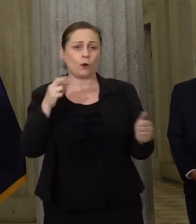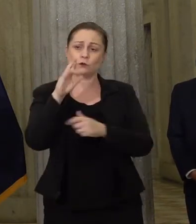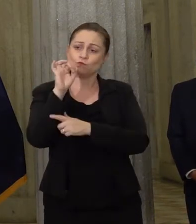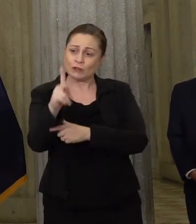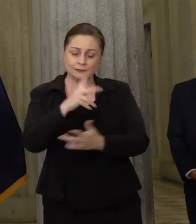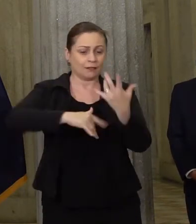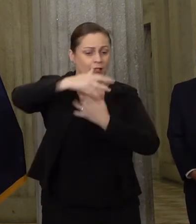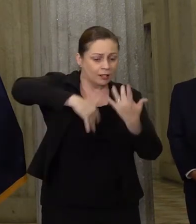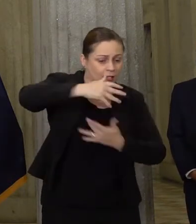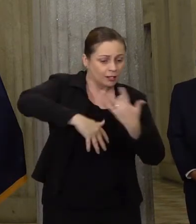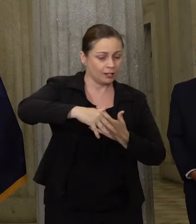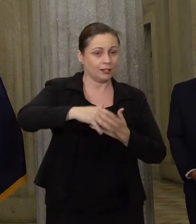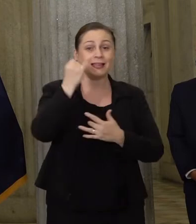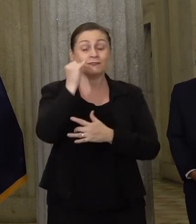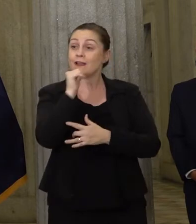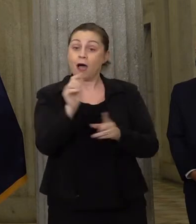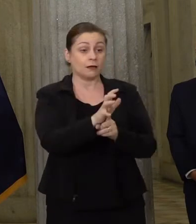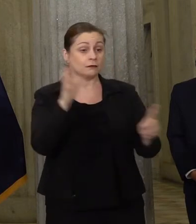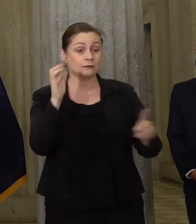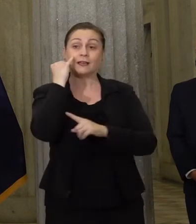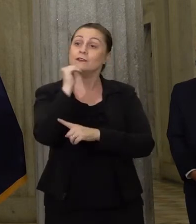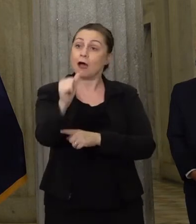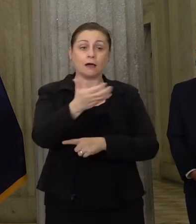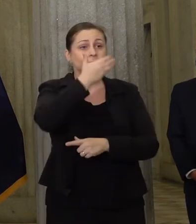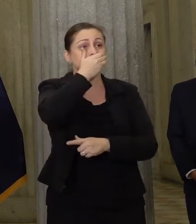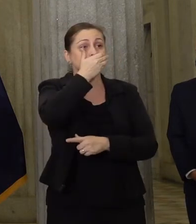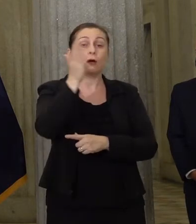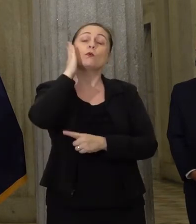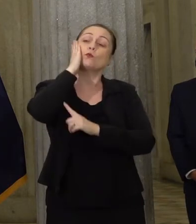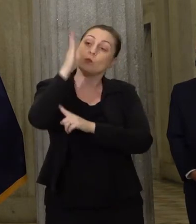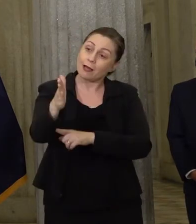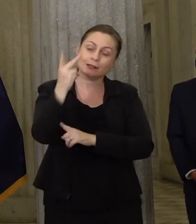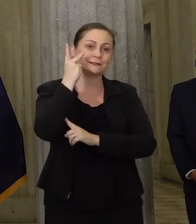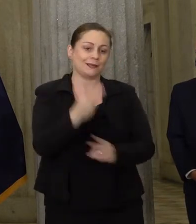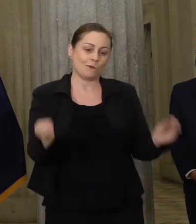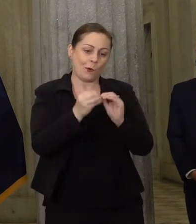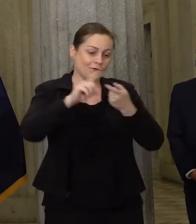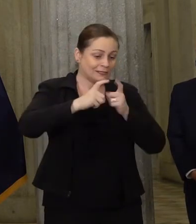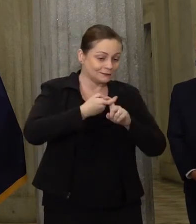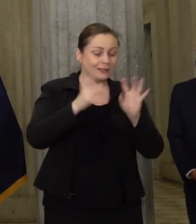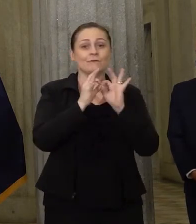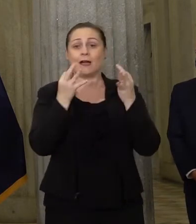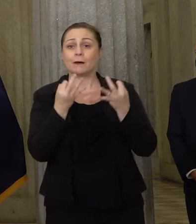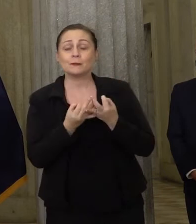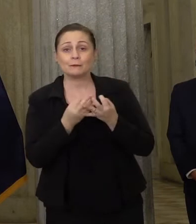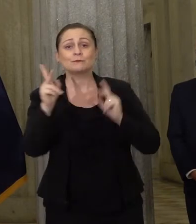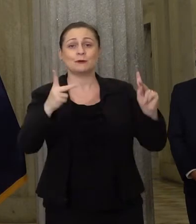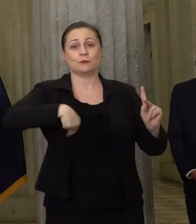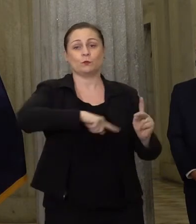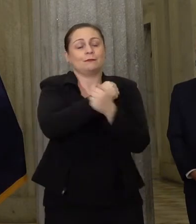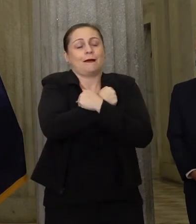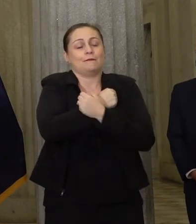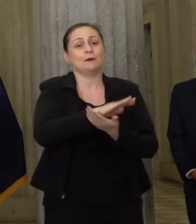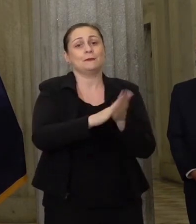don't social distance and we don't wear our masks, we will see more of our friends, our family members, and our loved ones become